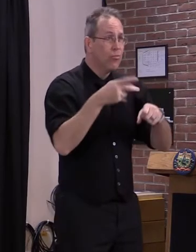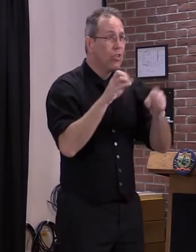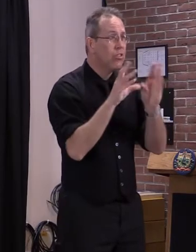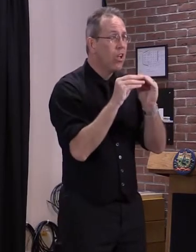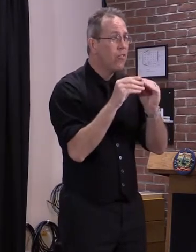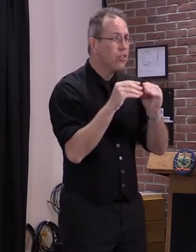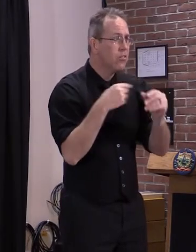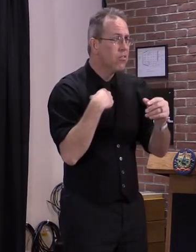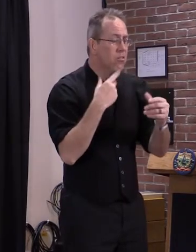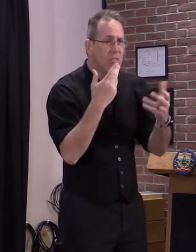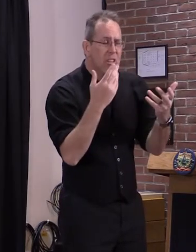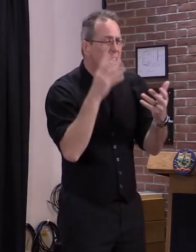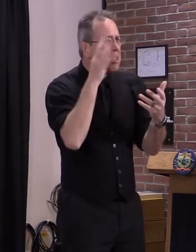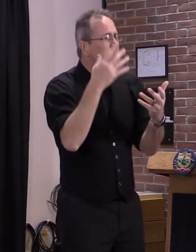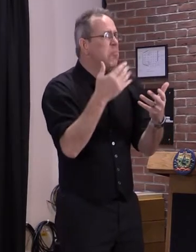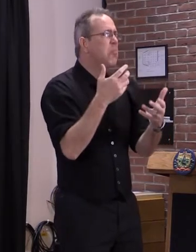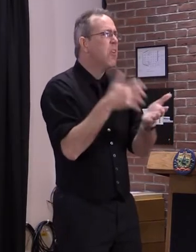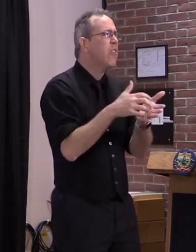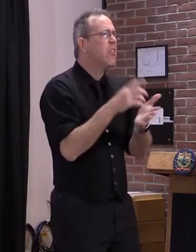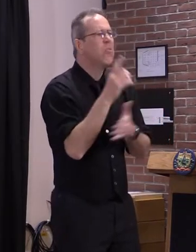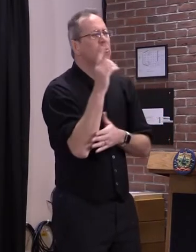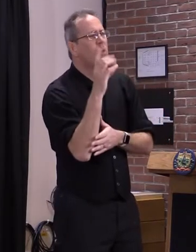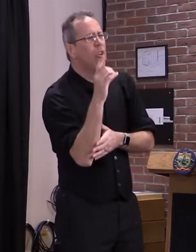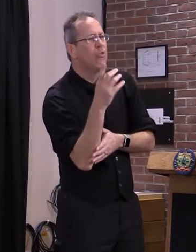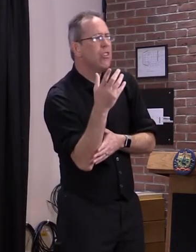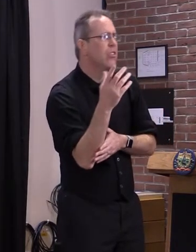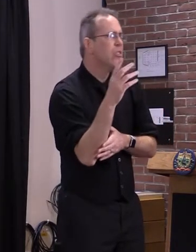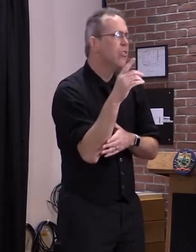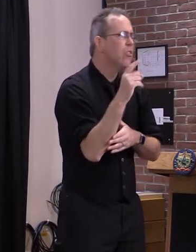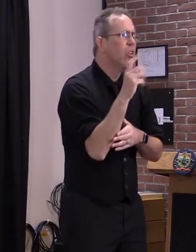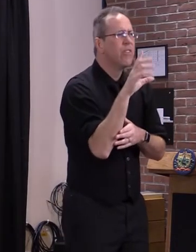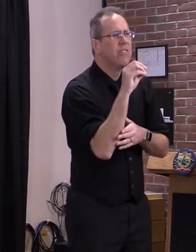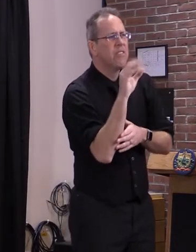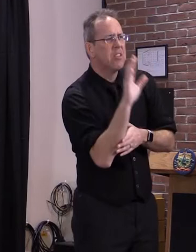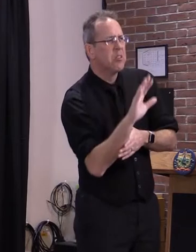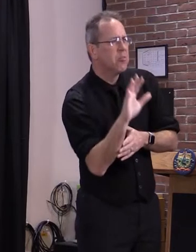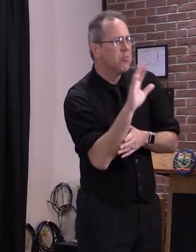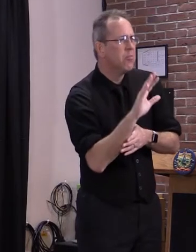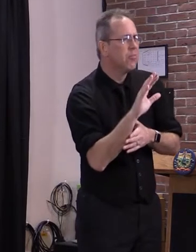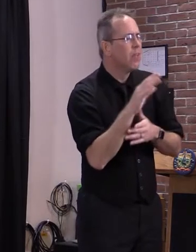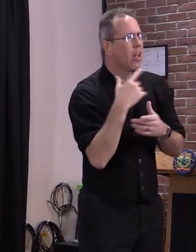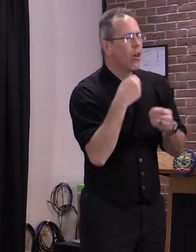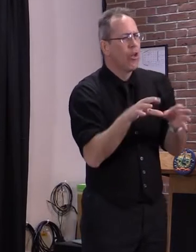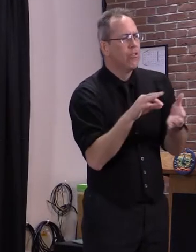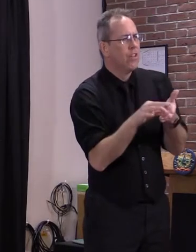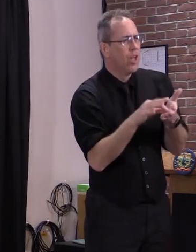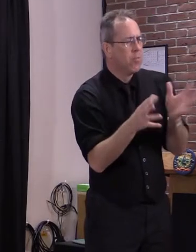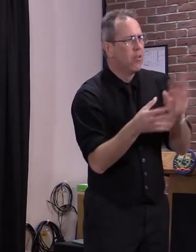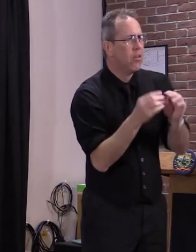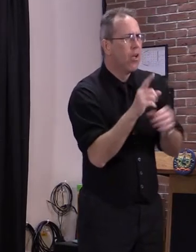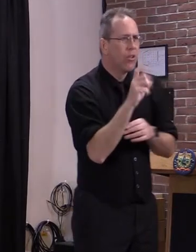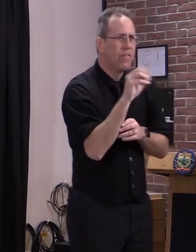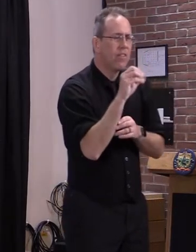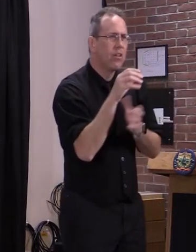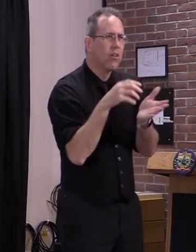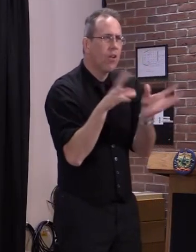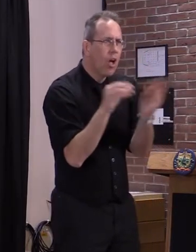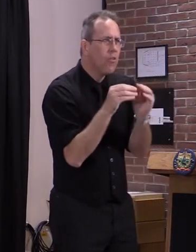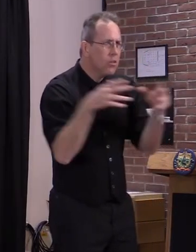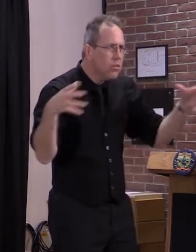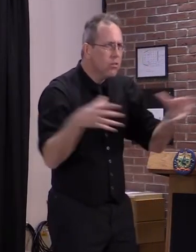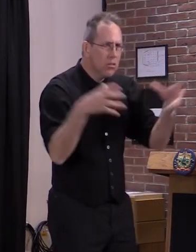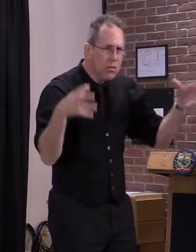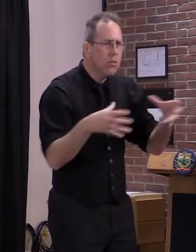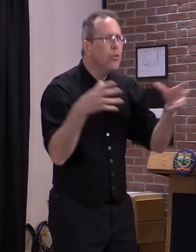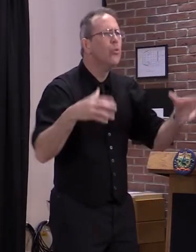100, 150, maybe more, I don't know. But we leveled with Vermonters, and we tried to tell them what